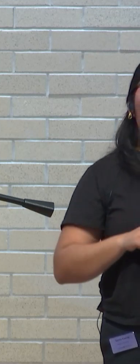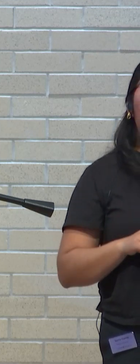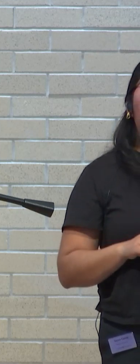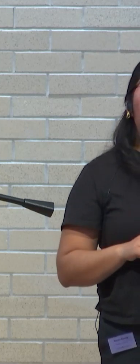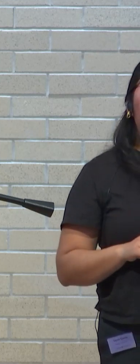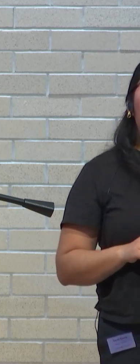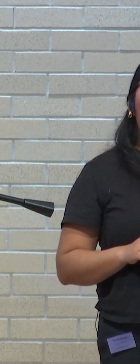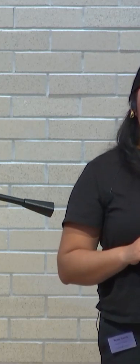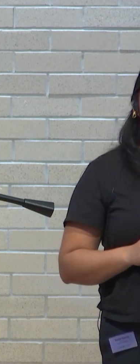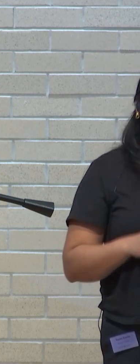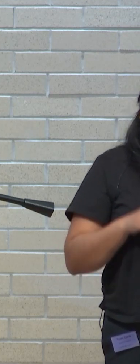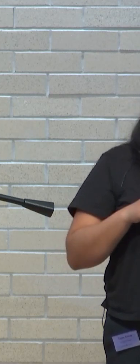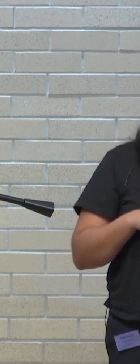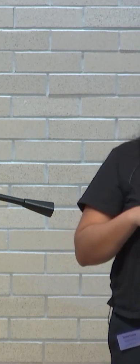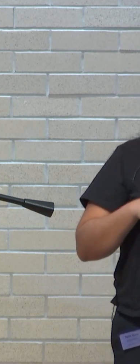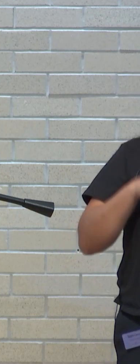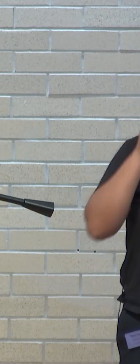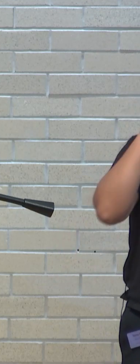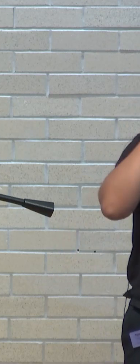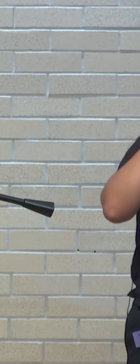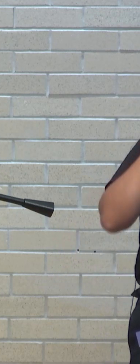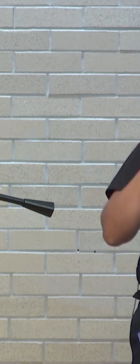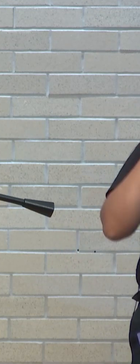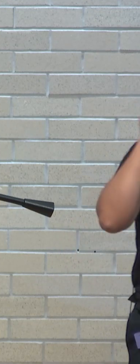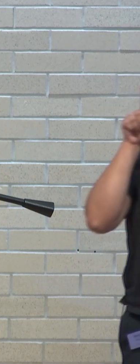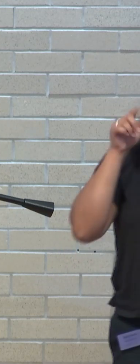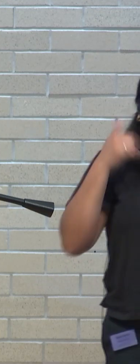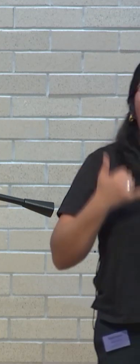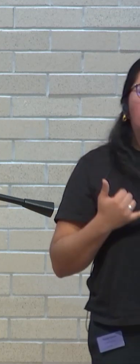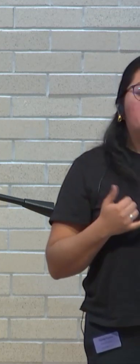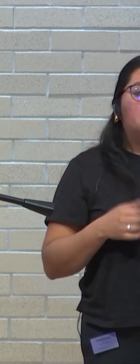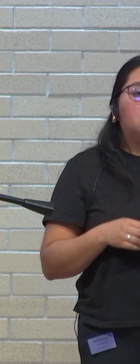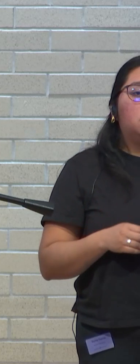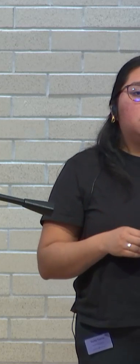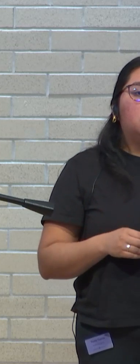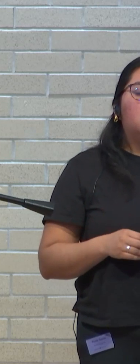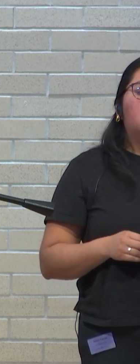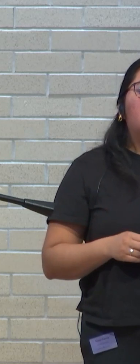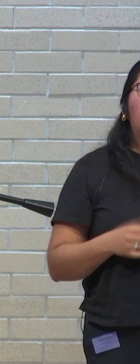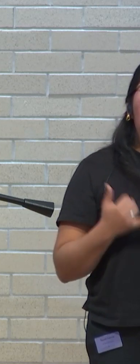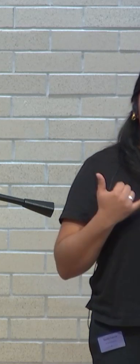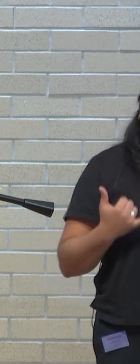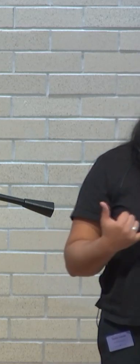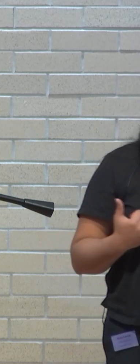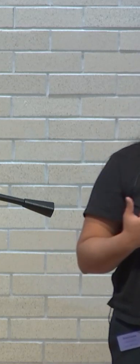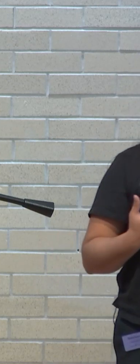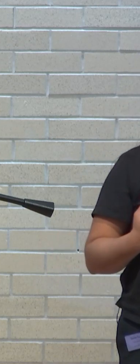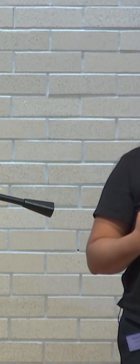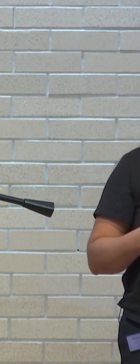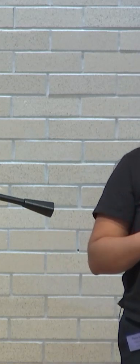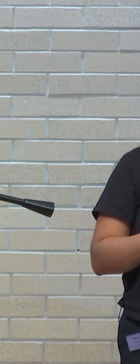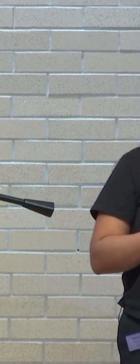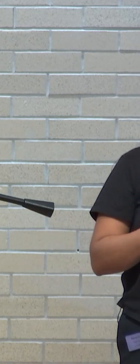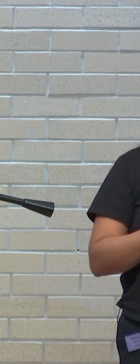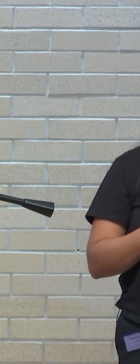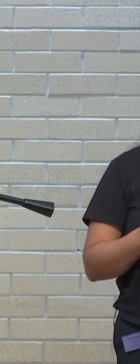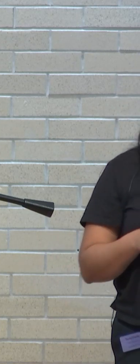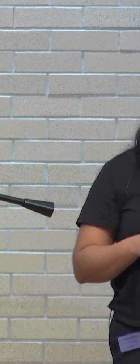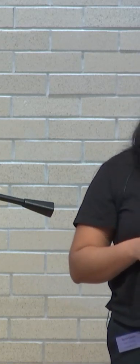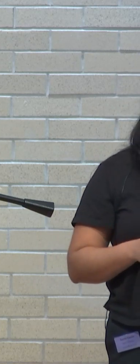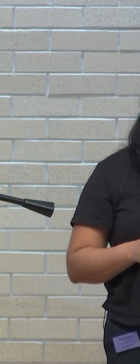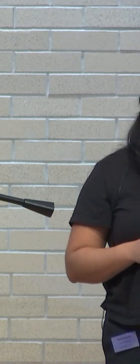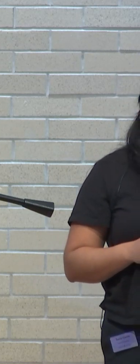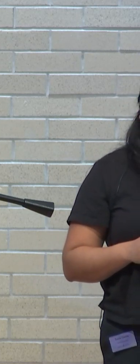aware, we are now awake. Those moments we missed are now these moments that we make. The moments we